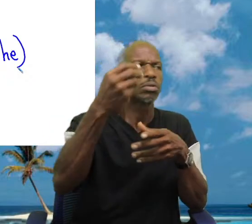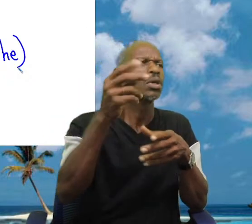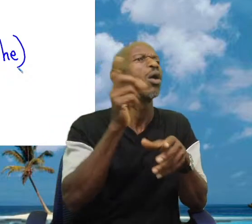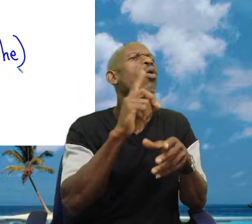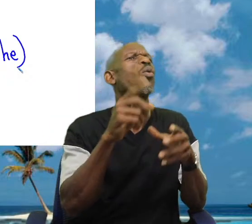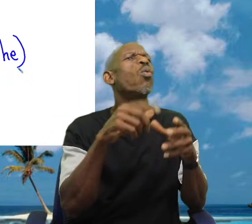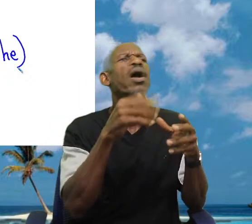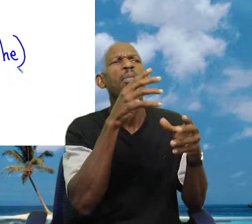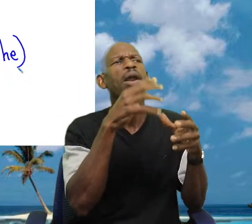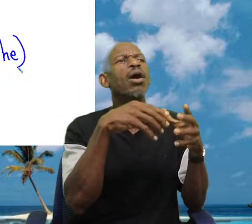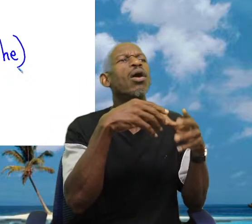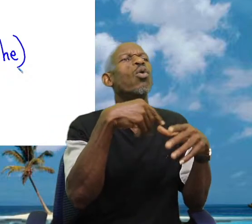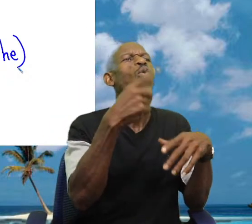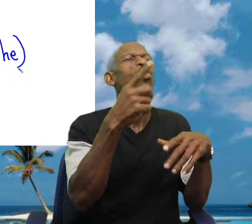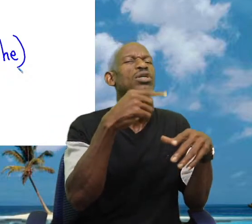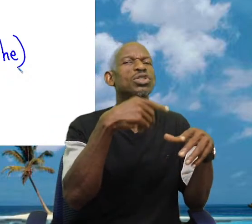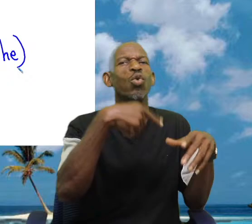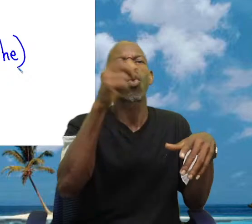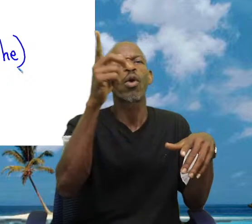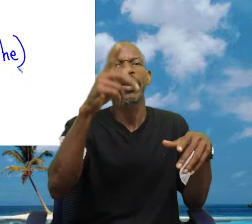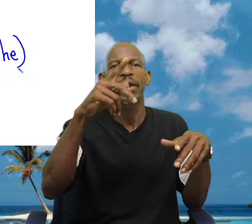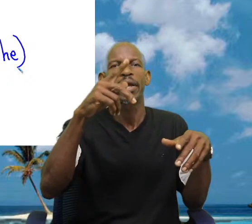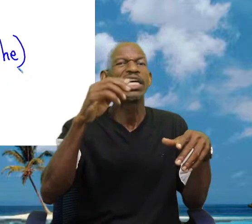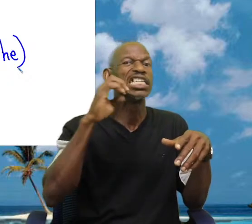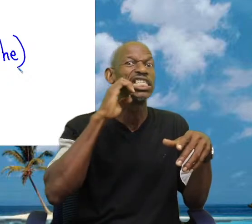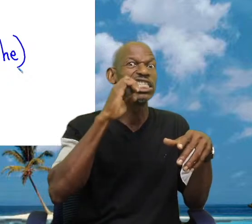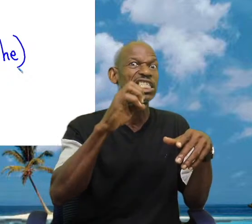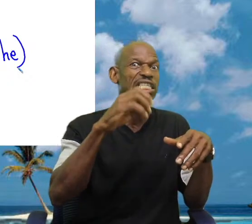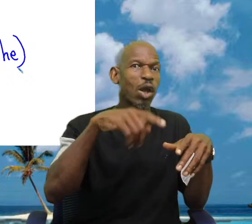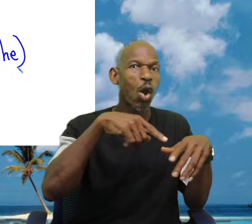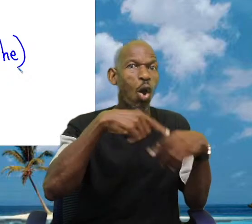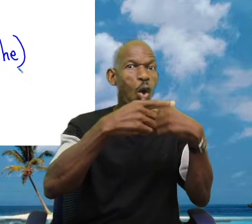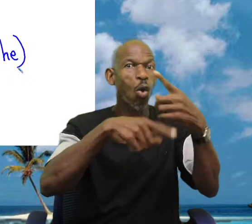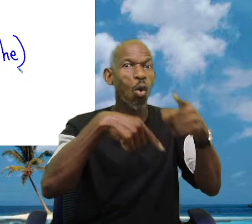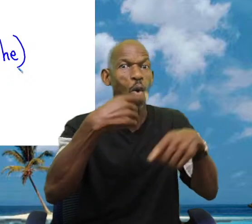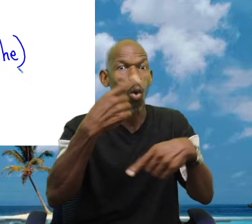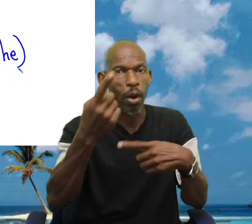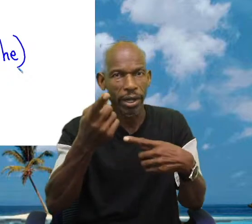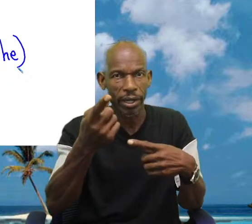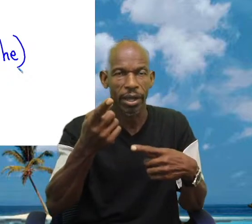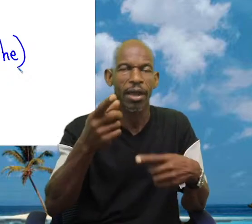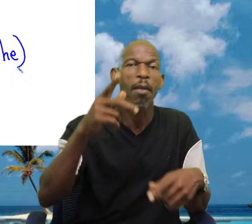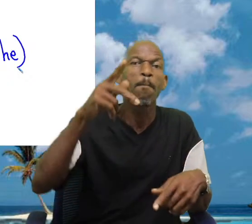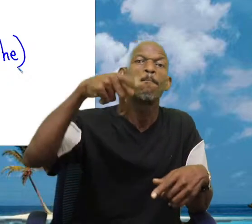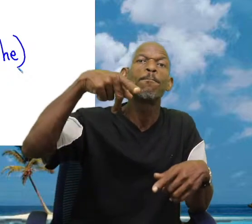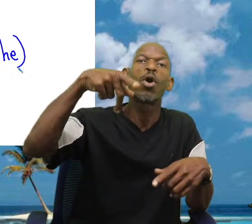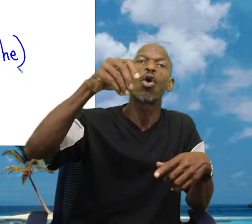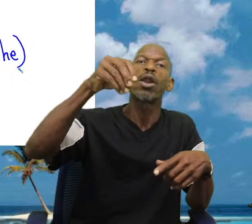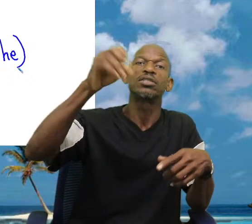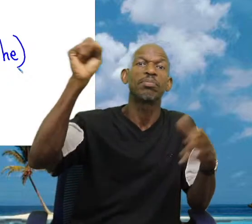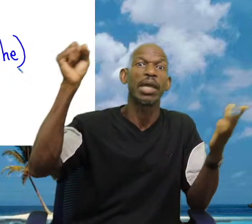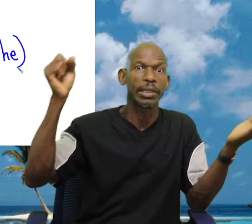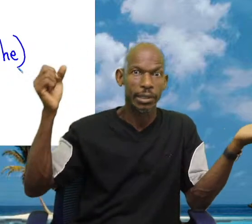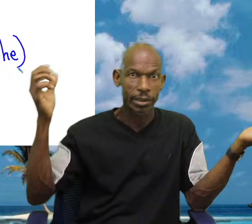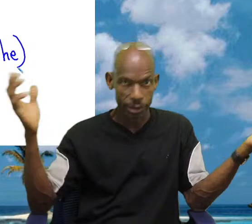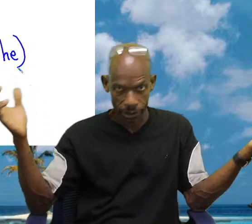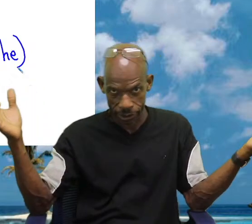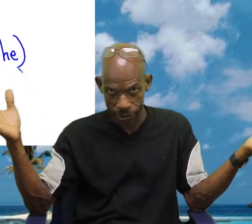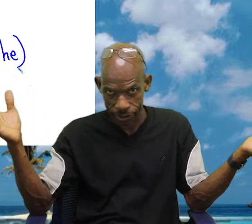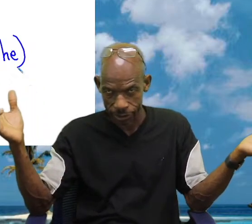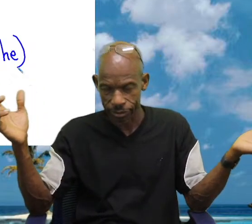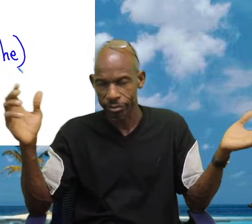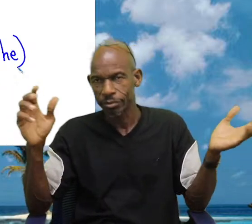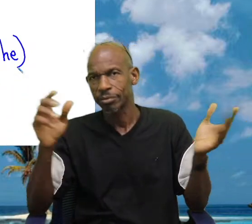what I did with you last week is that I give you pictures of nouns. We had different pictures of